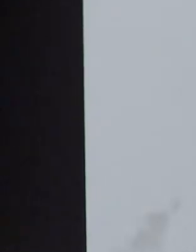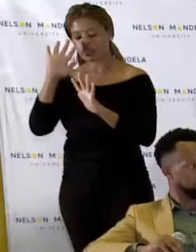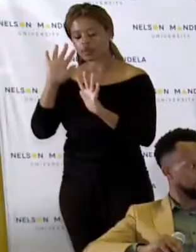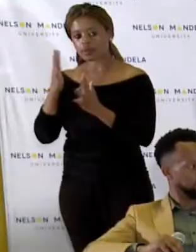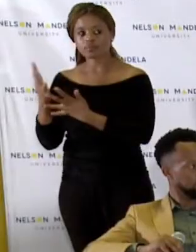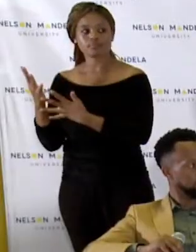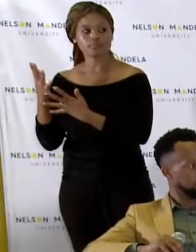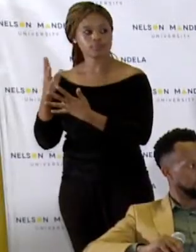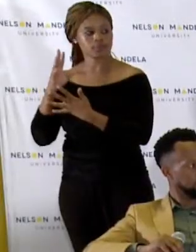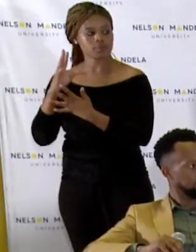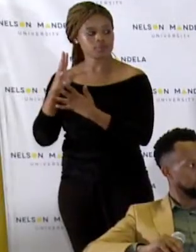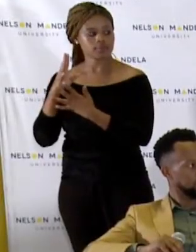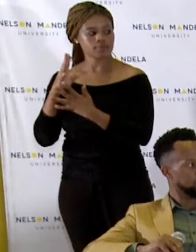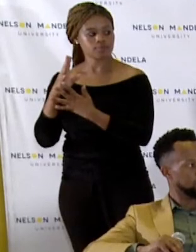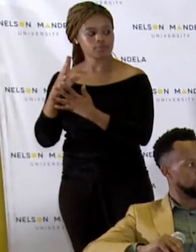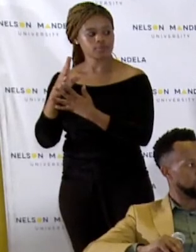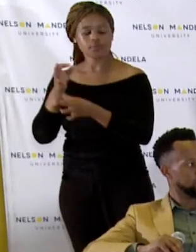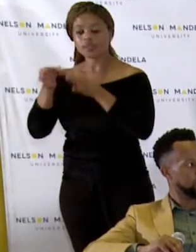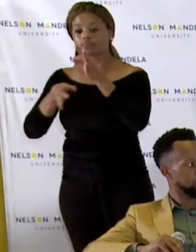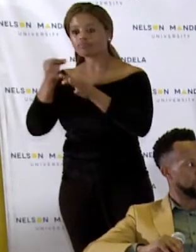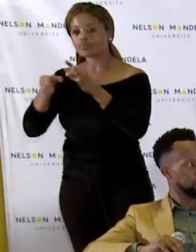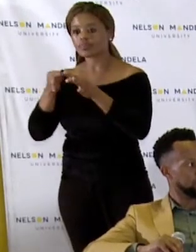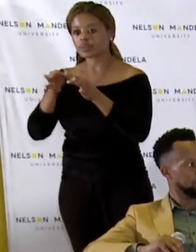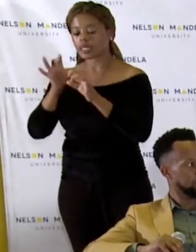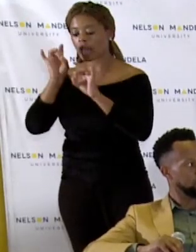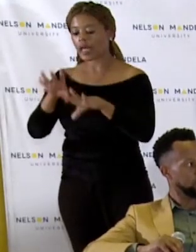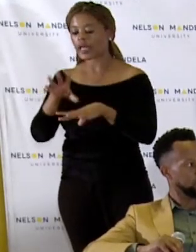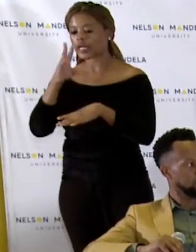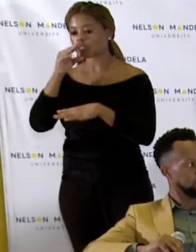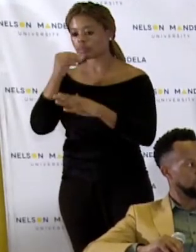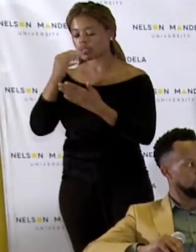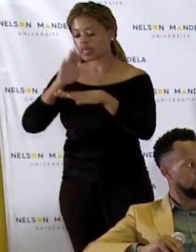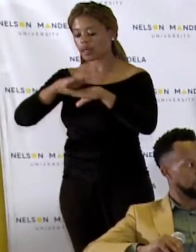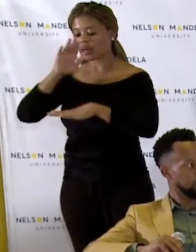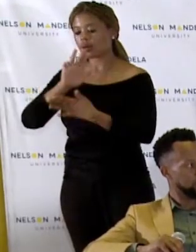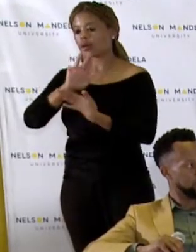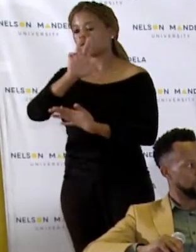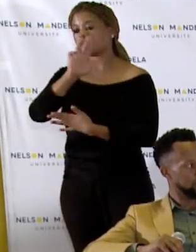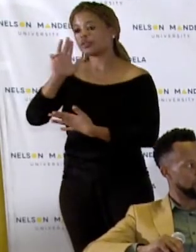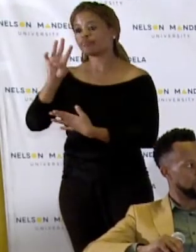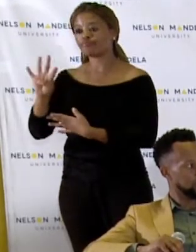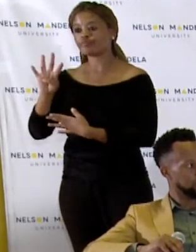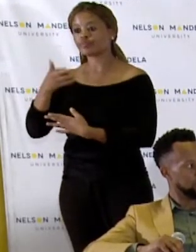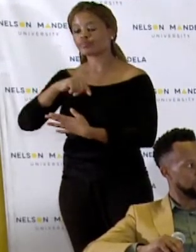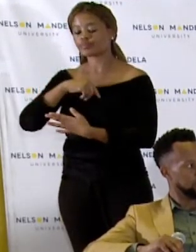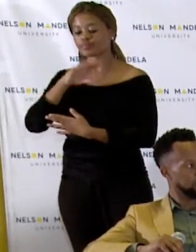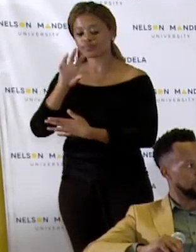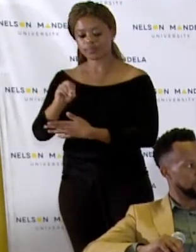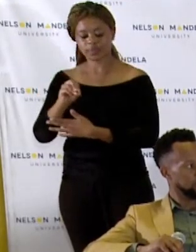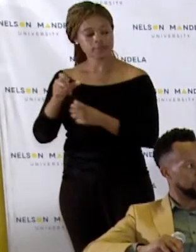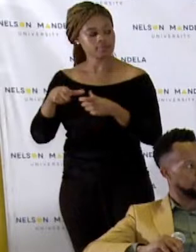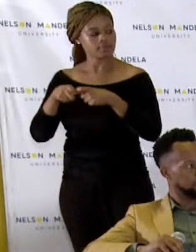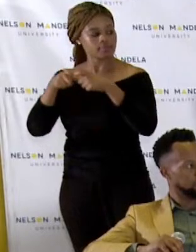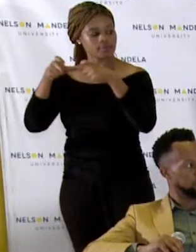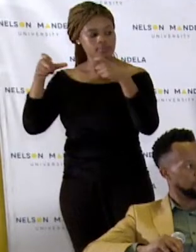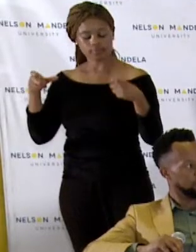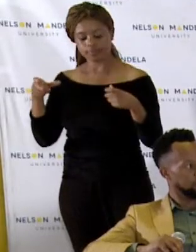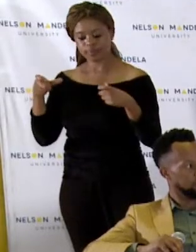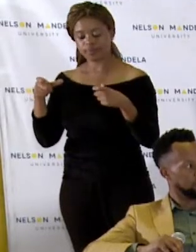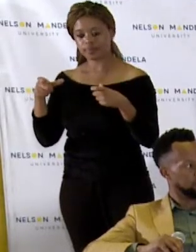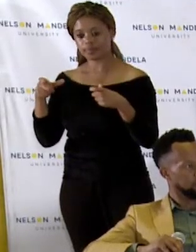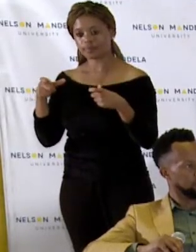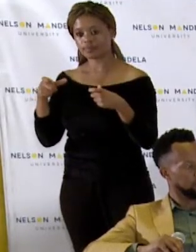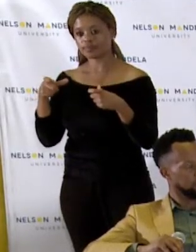define hate speech better than what we did in 1994. So we have great